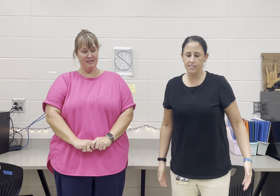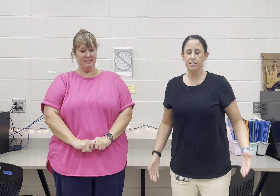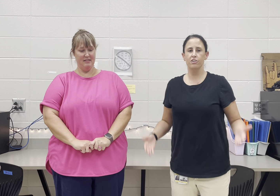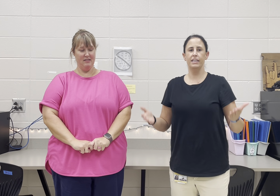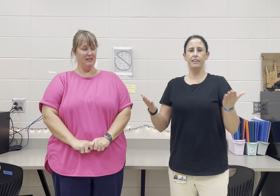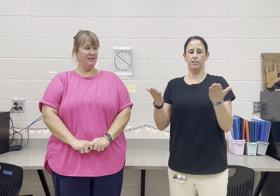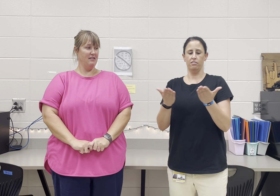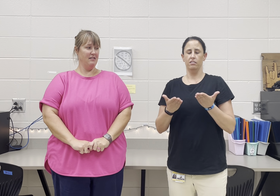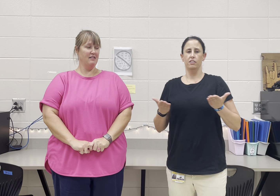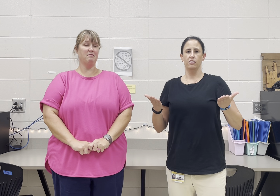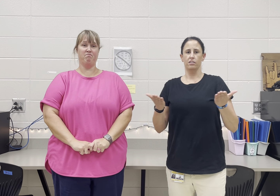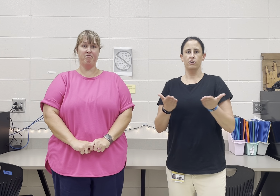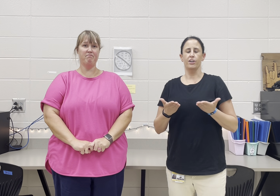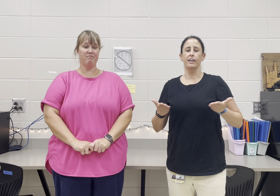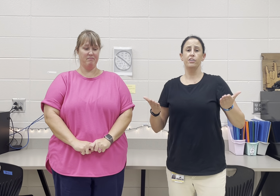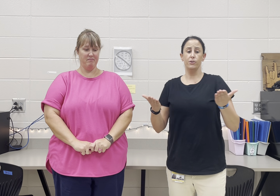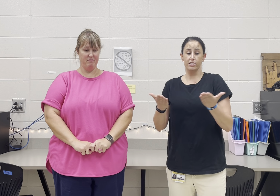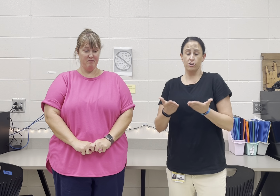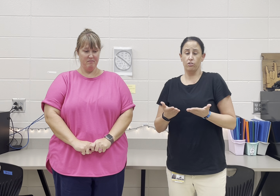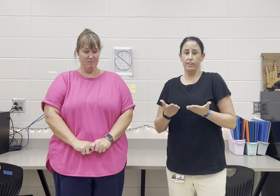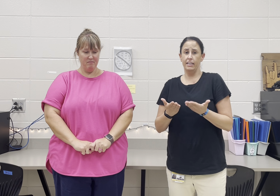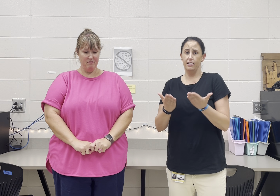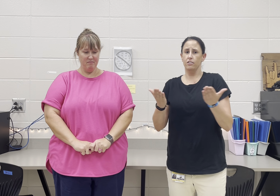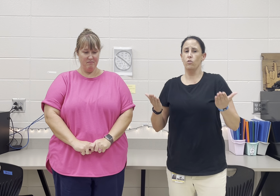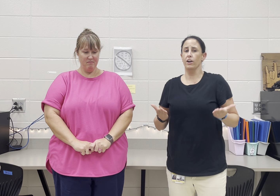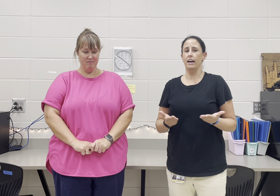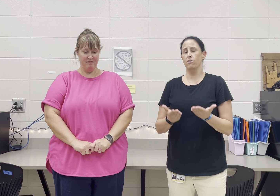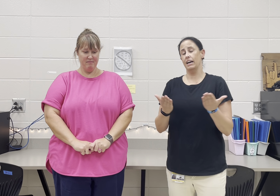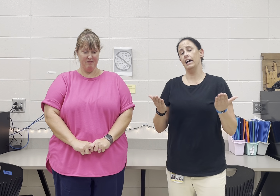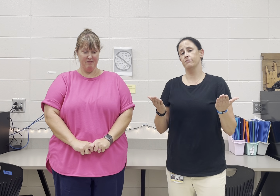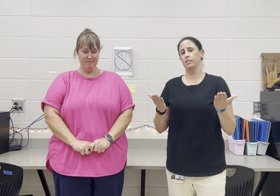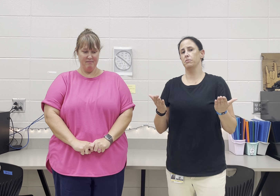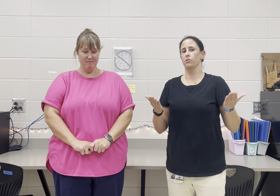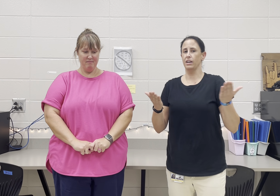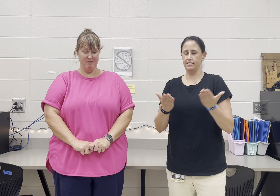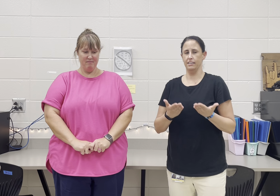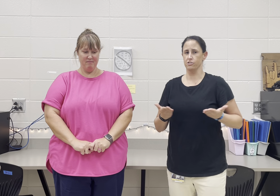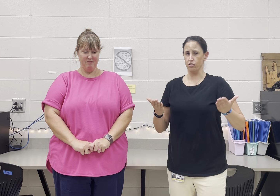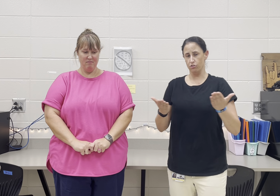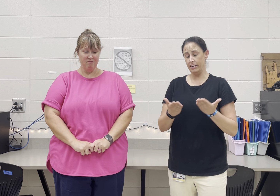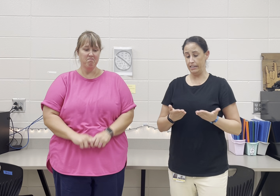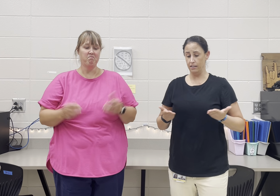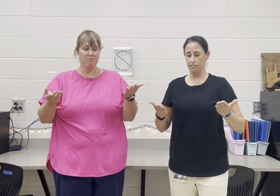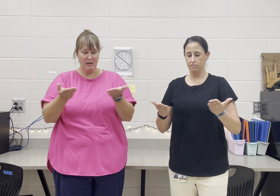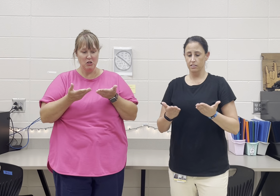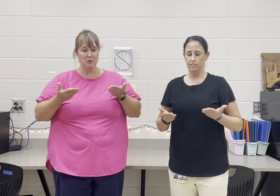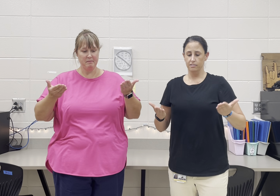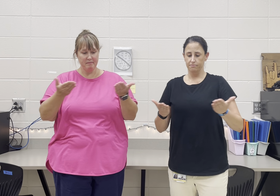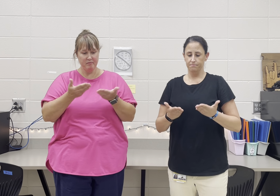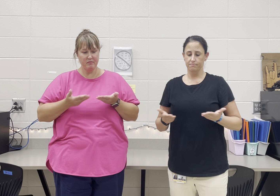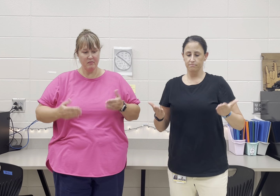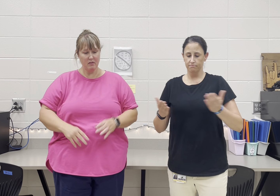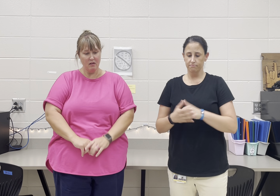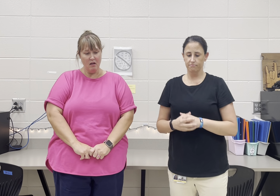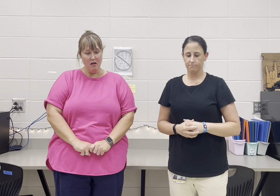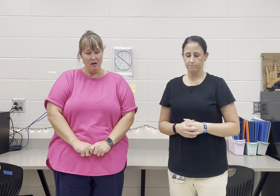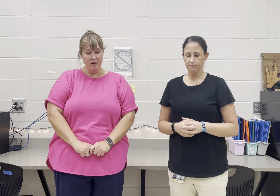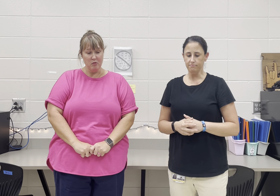Present or here. Okay, you could circle in or out. I have seen both. I tend to circle in. Me too. Number